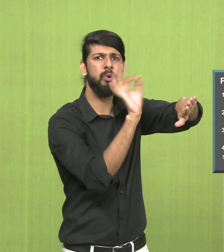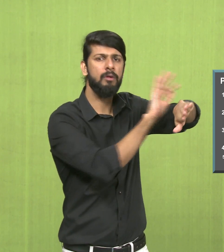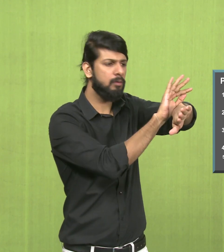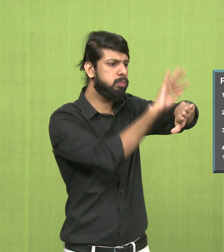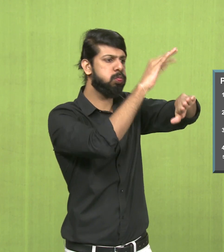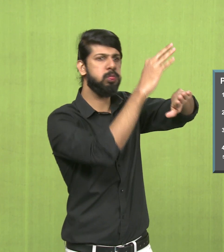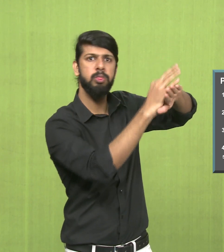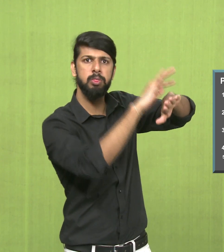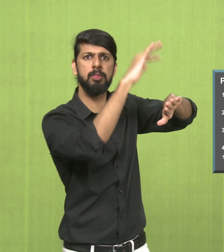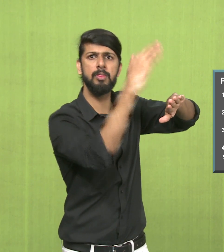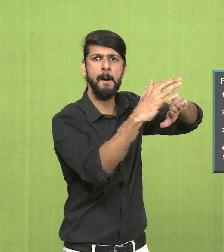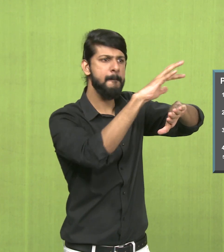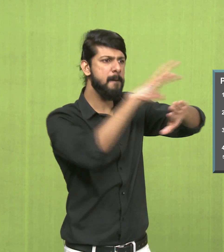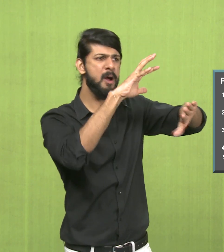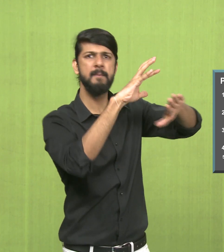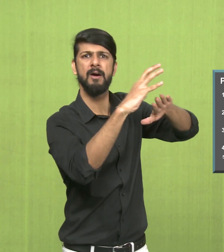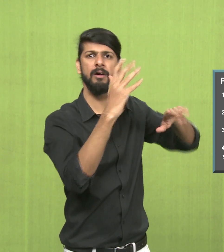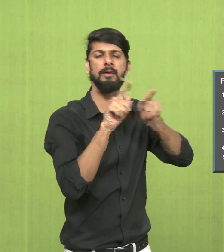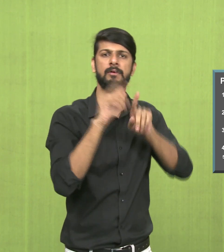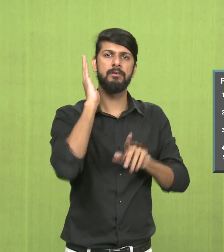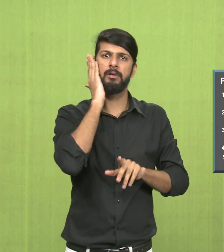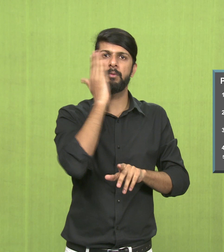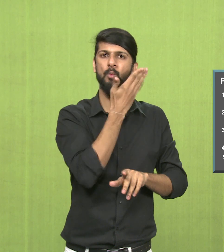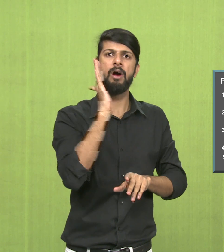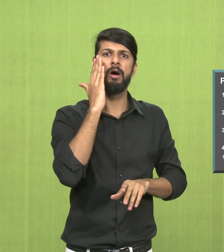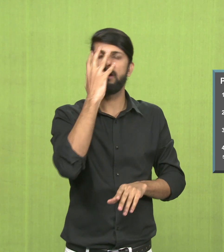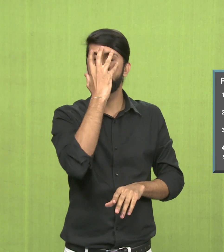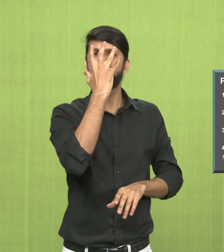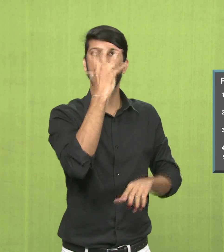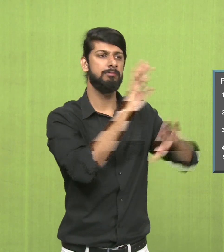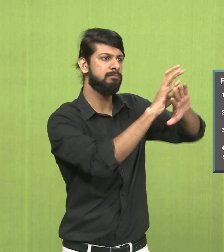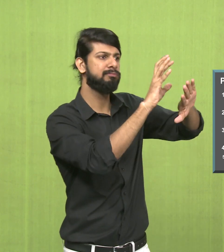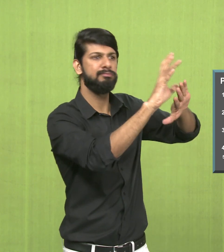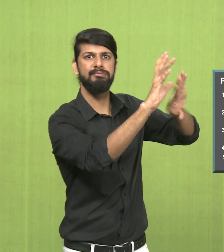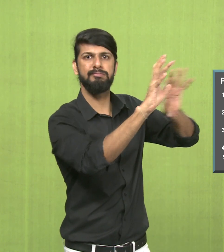wherever the painting is being made, needs to be made plain.